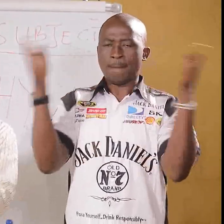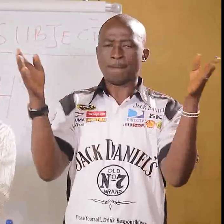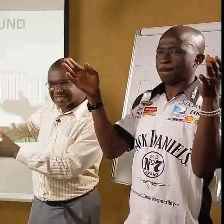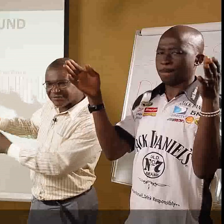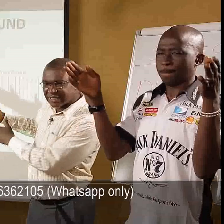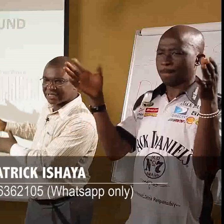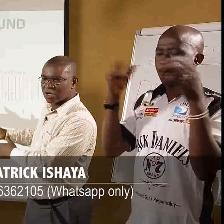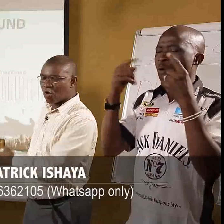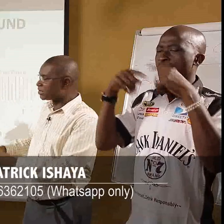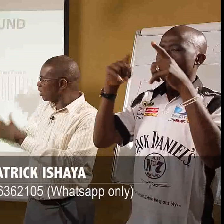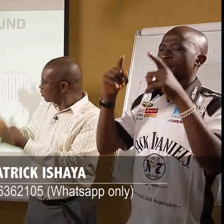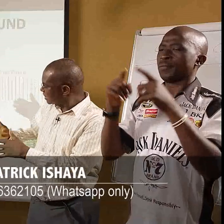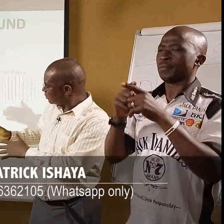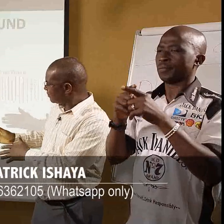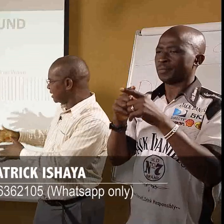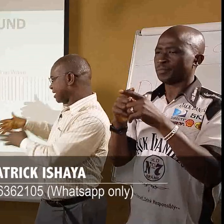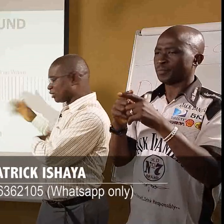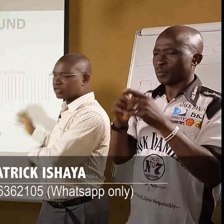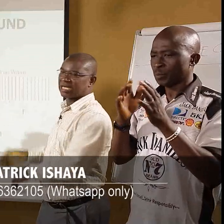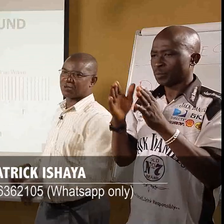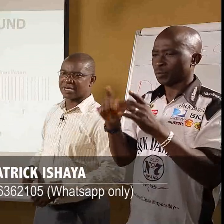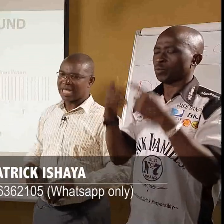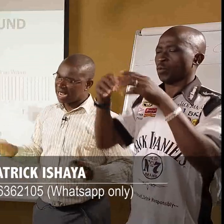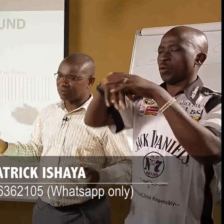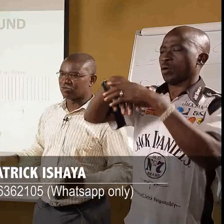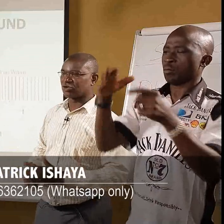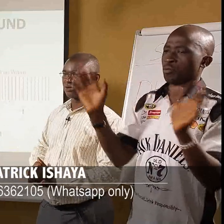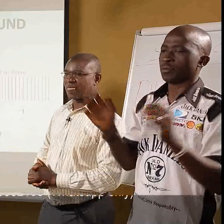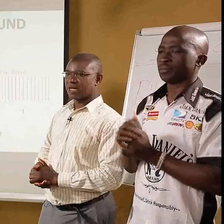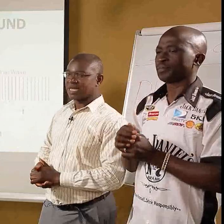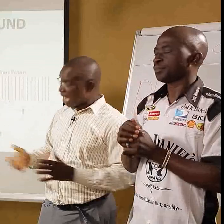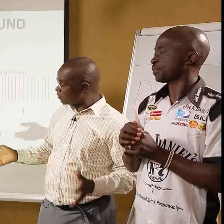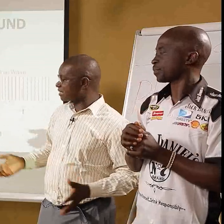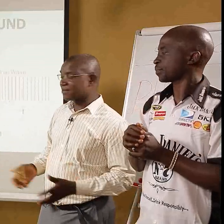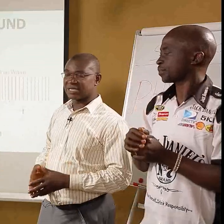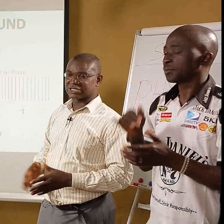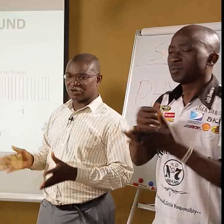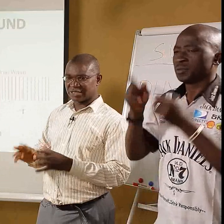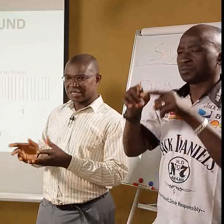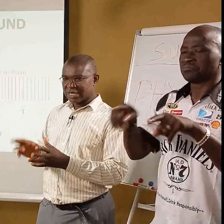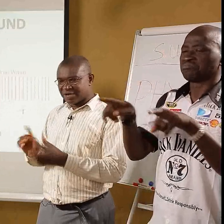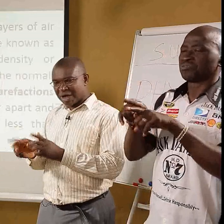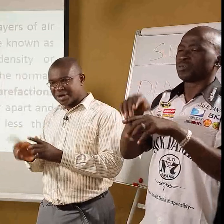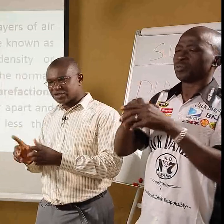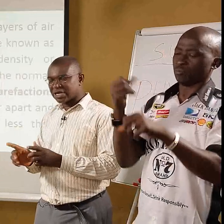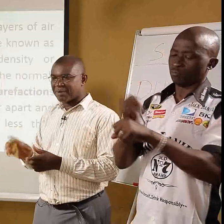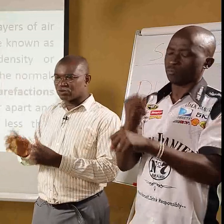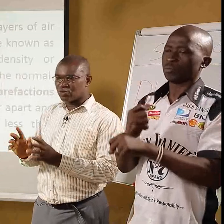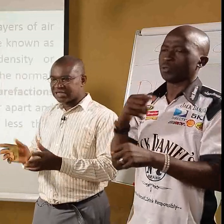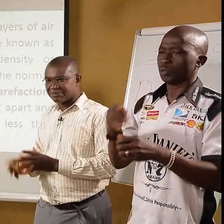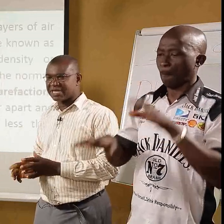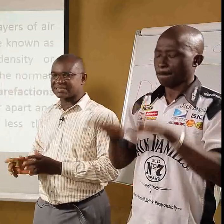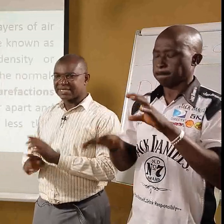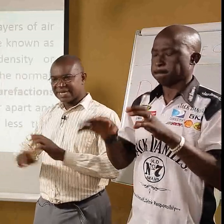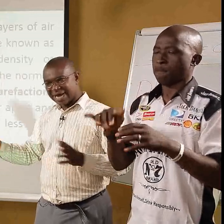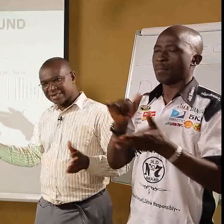and successively, or we say consecutively, it goes that way and it moves on. It happened the same thing in solid. The vibration of the particle